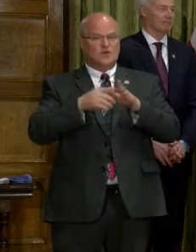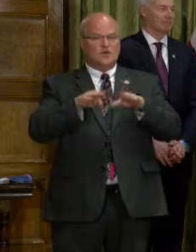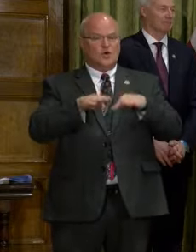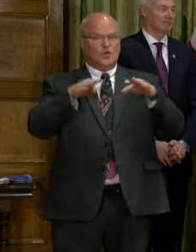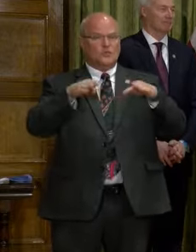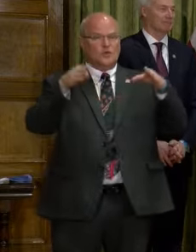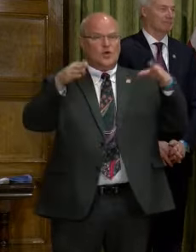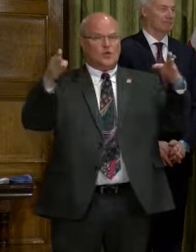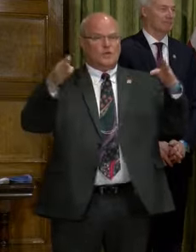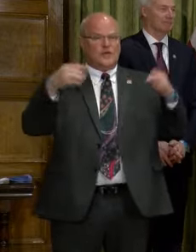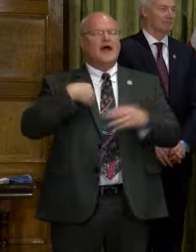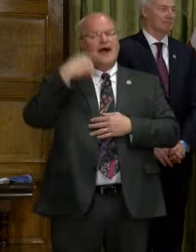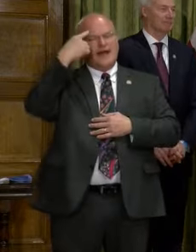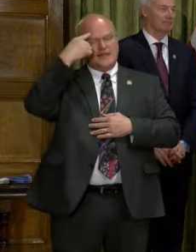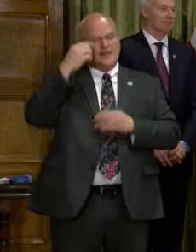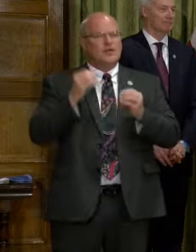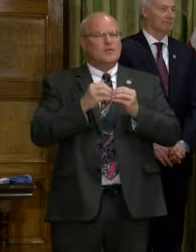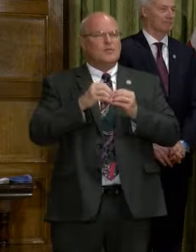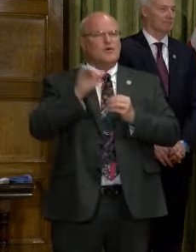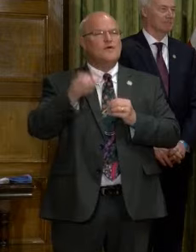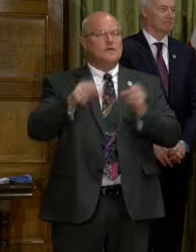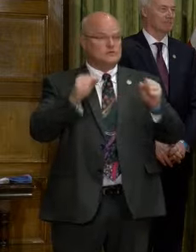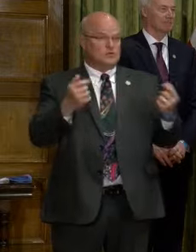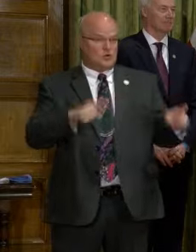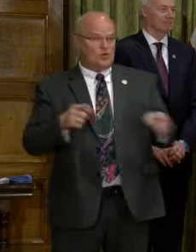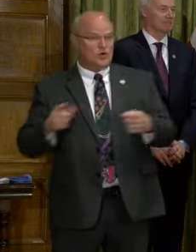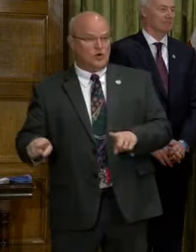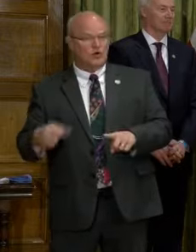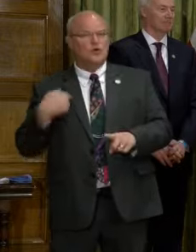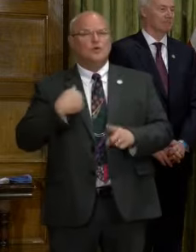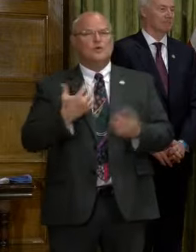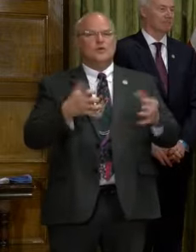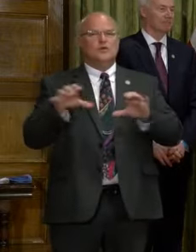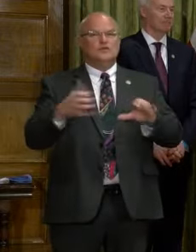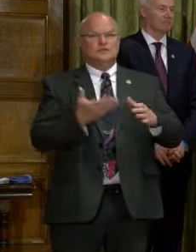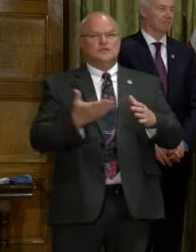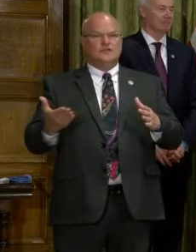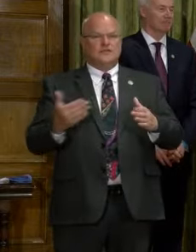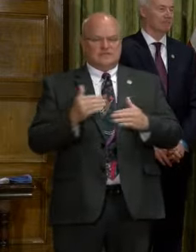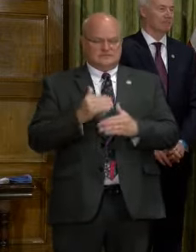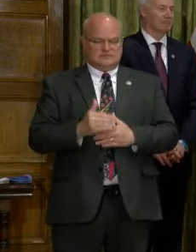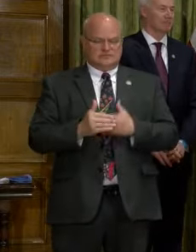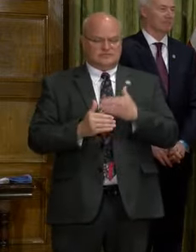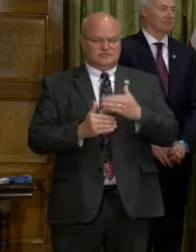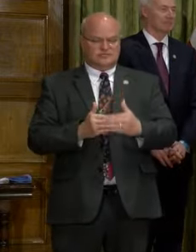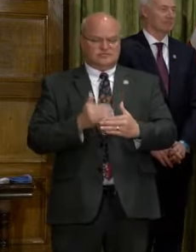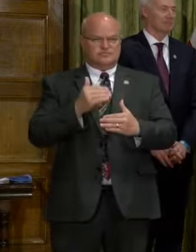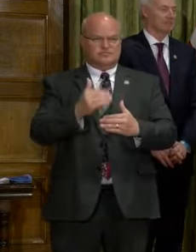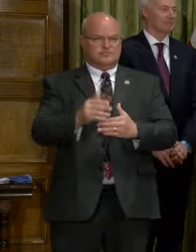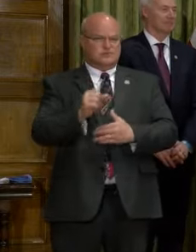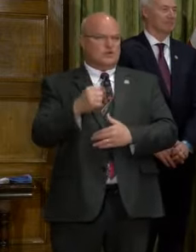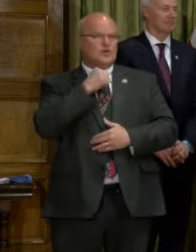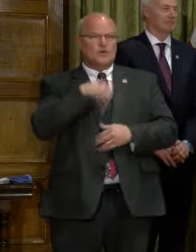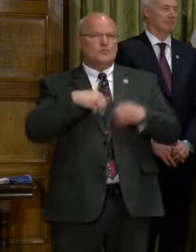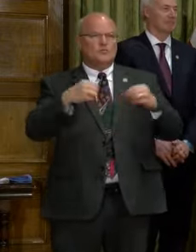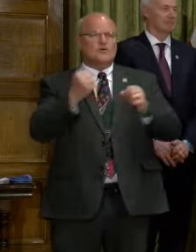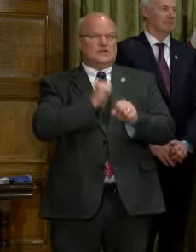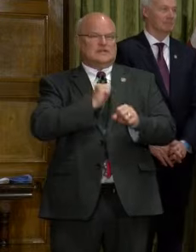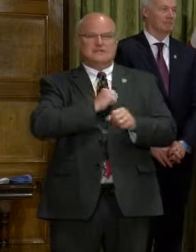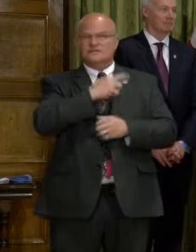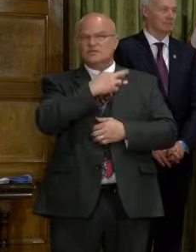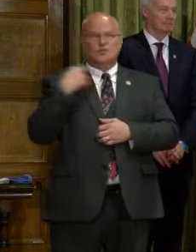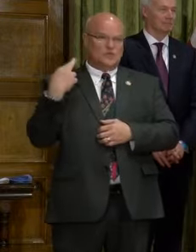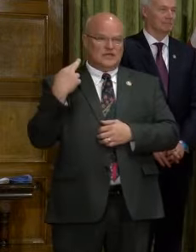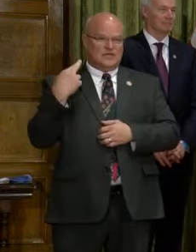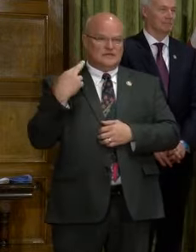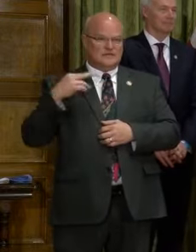think more of those could occur. We want to do things incrementally so we don't put ourselves at great risk